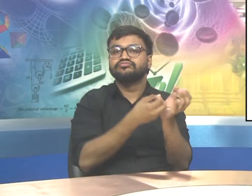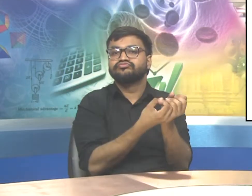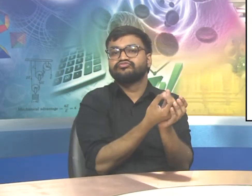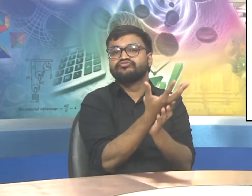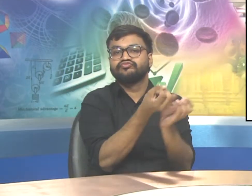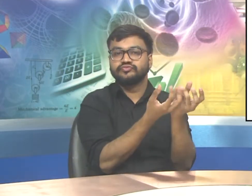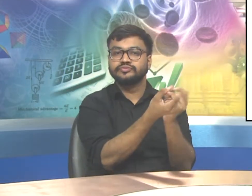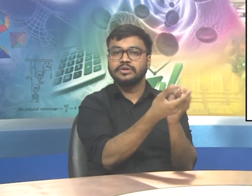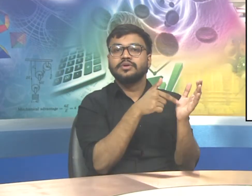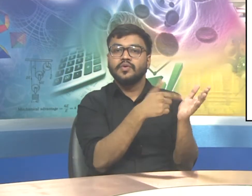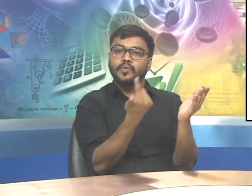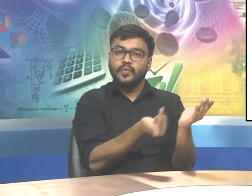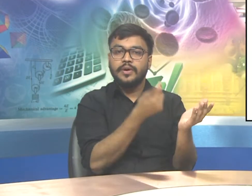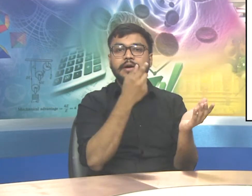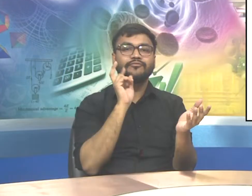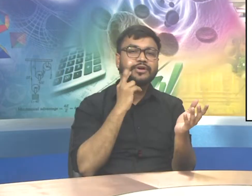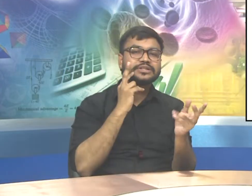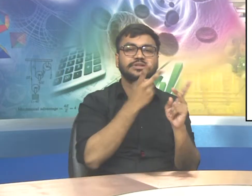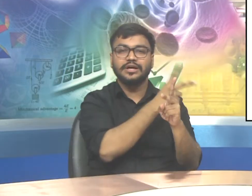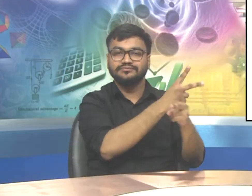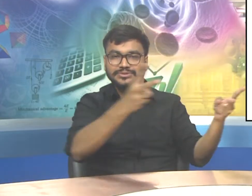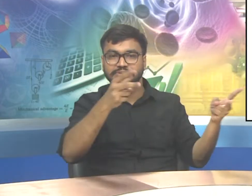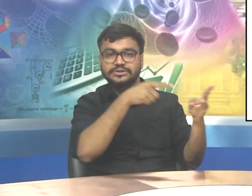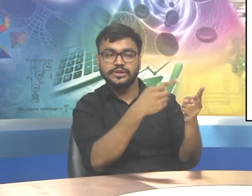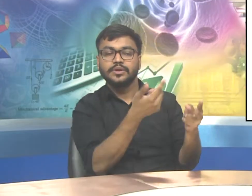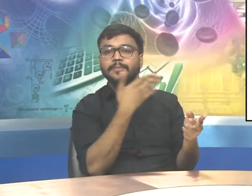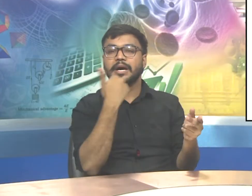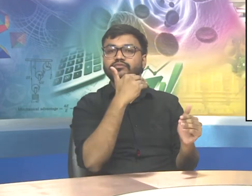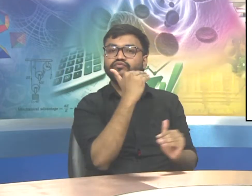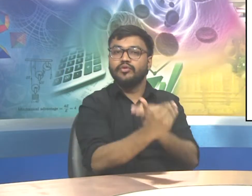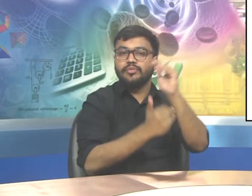This led to the development of an